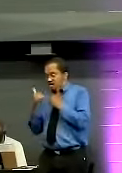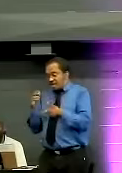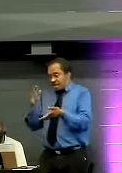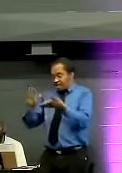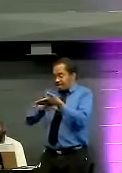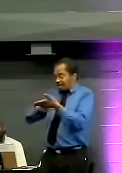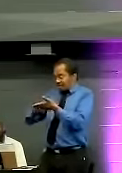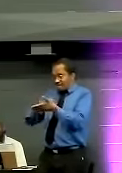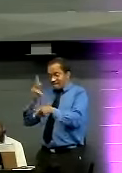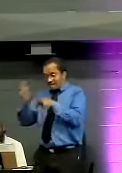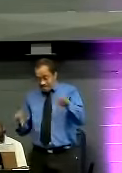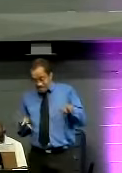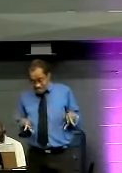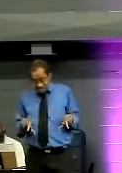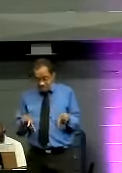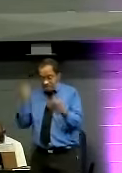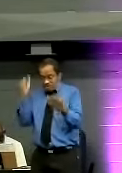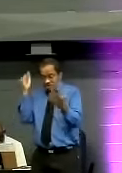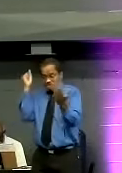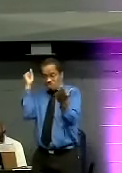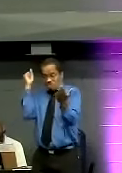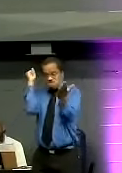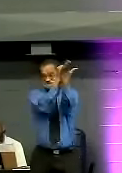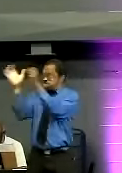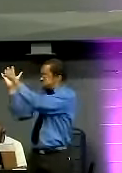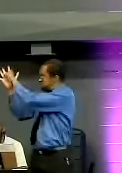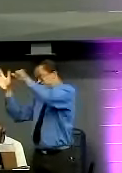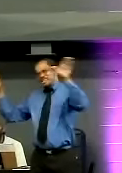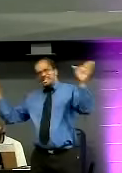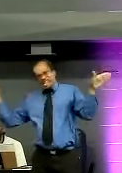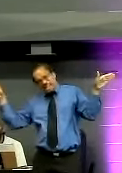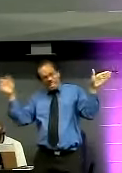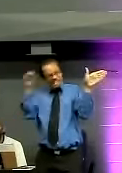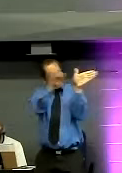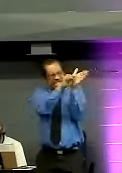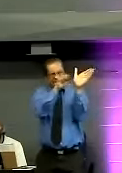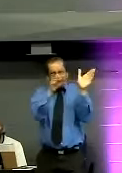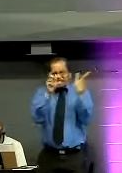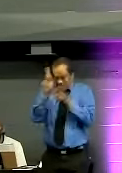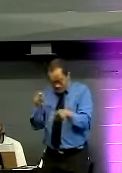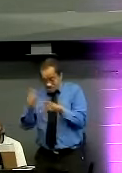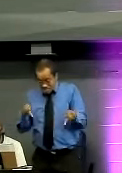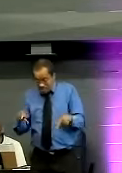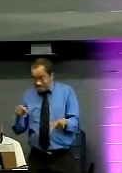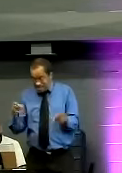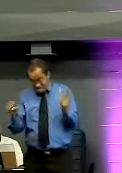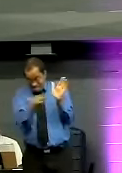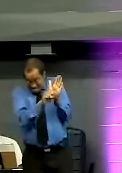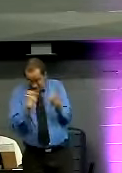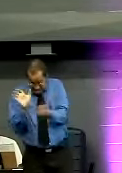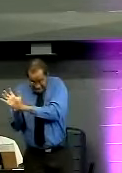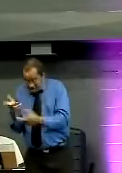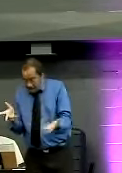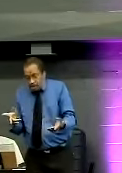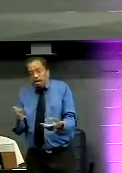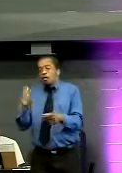hands to the cross right then. And sometimes we got to forgive those who are hurting us right now. Here's what the text says. The text says